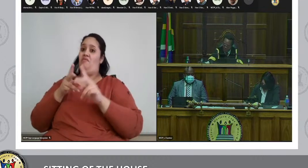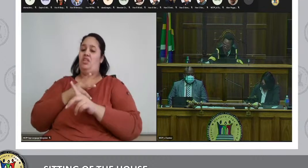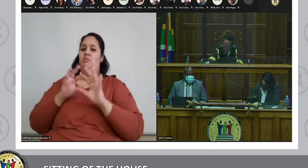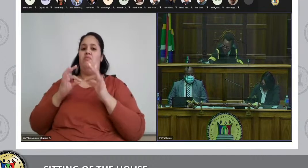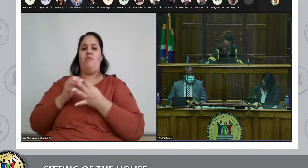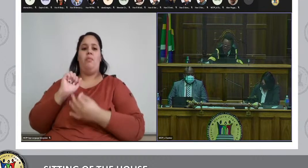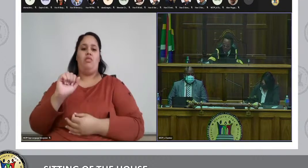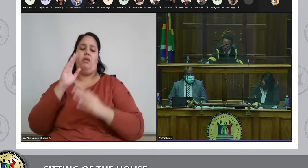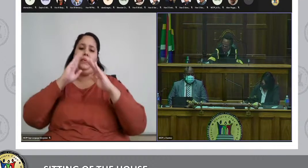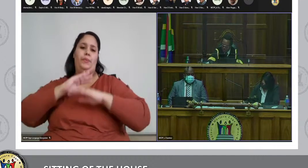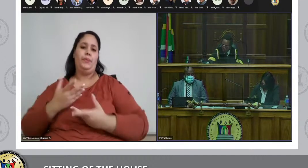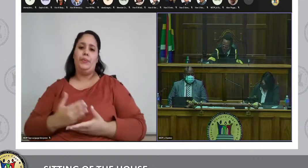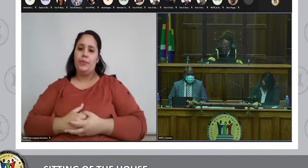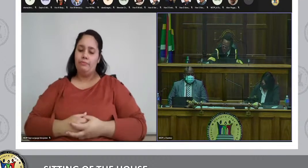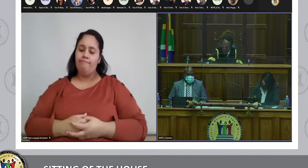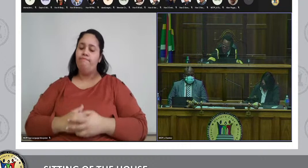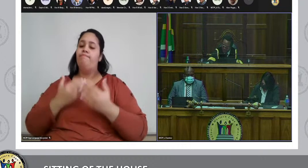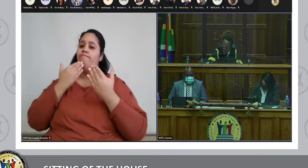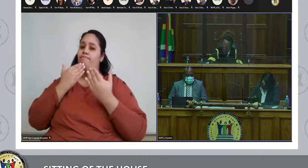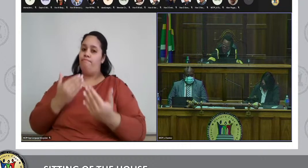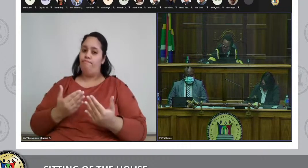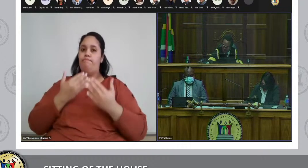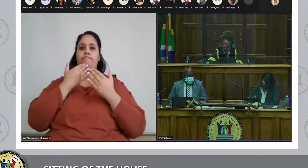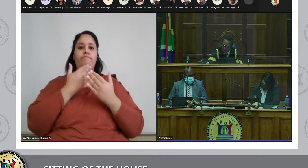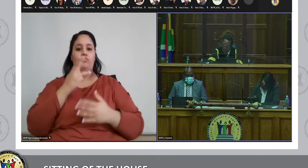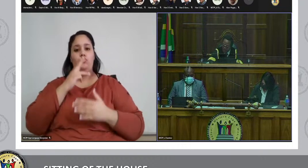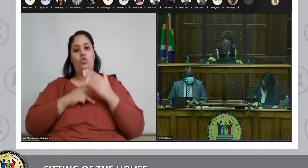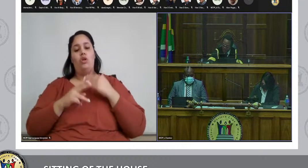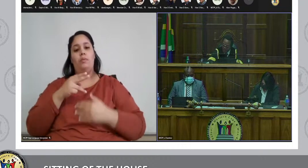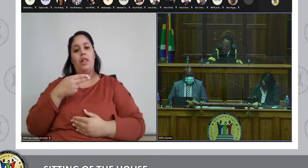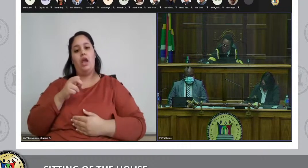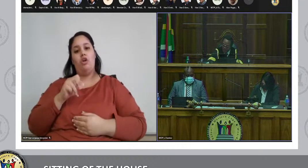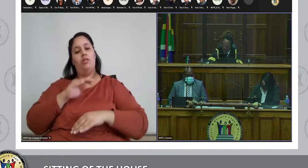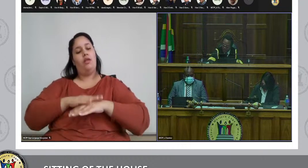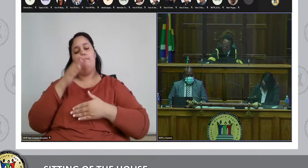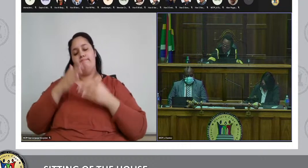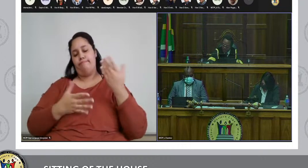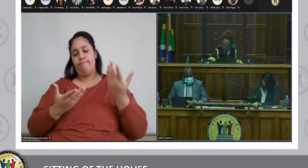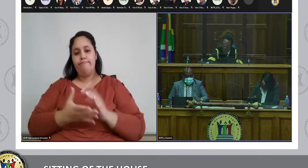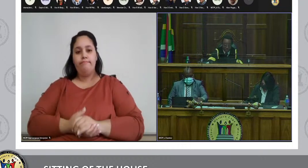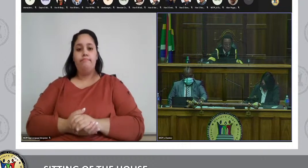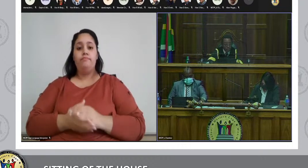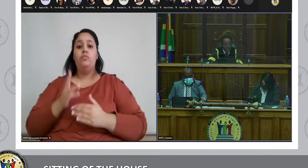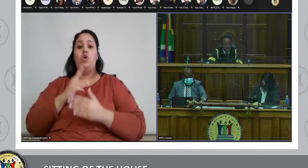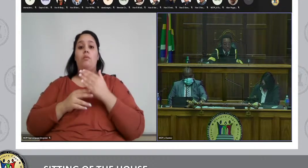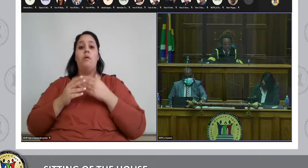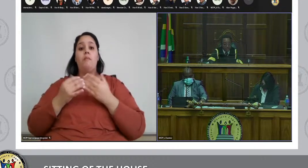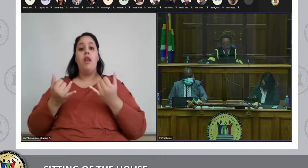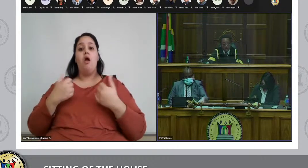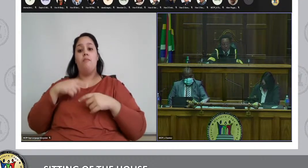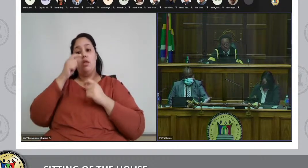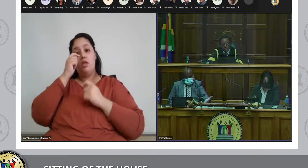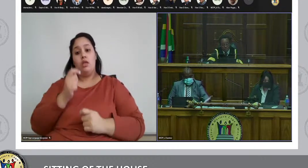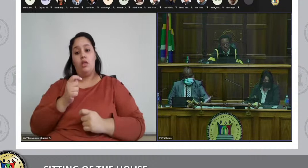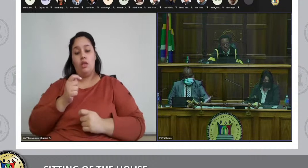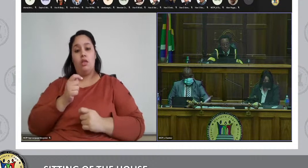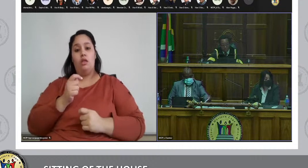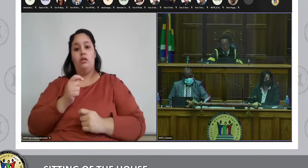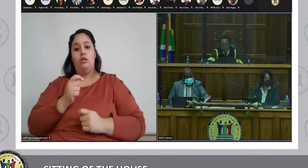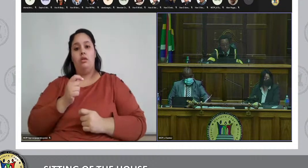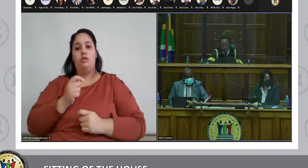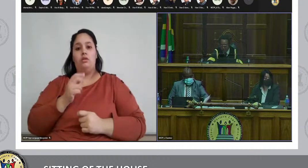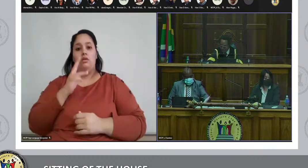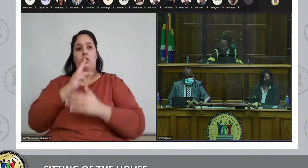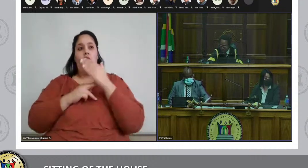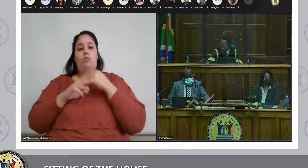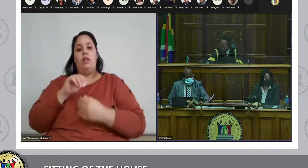you. Thank you, Honorable Heron. Time is up. Honorable members, I now recognize